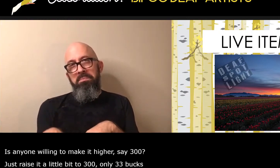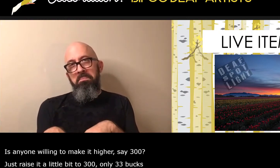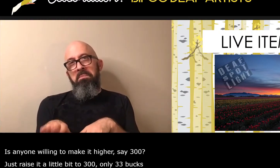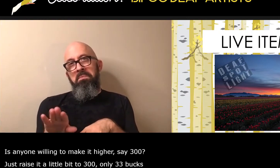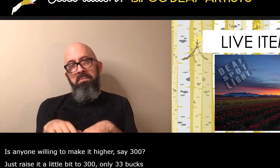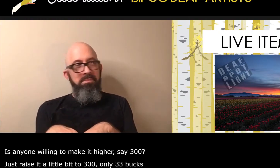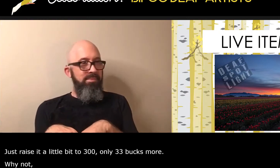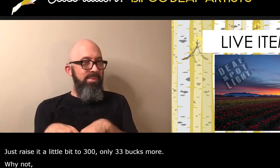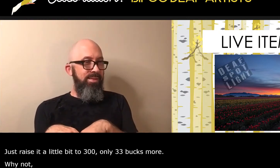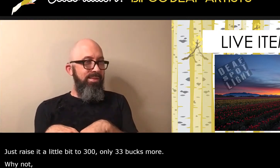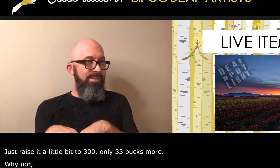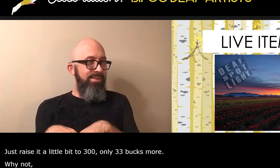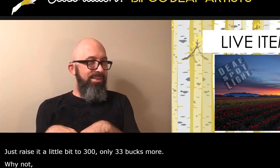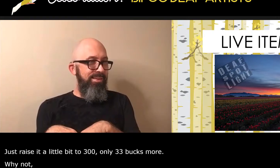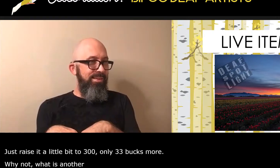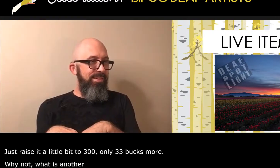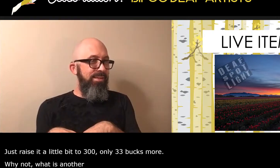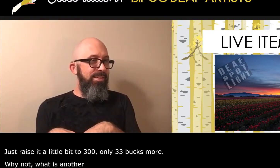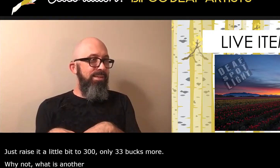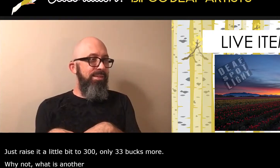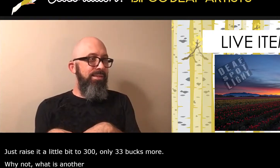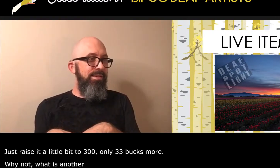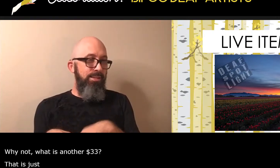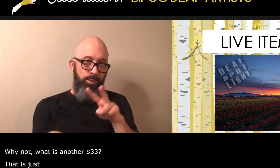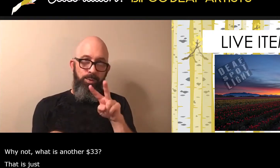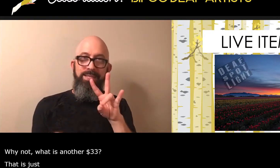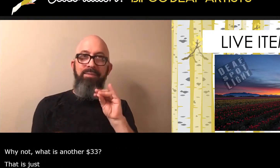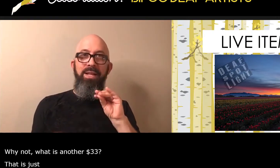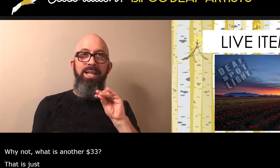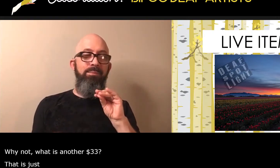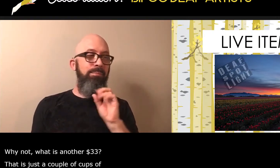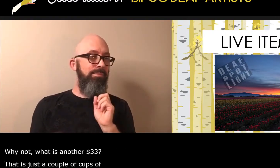couple of cups of coffee. Come on, 300.